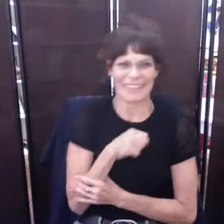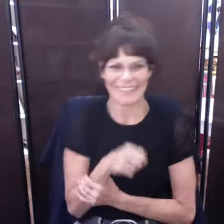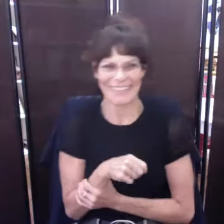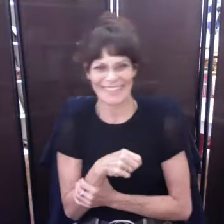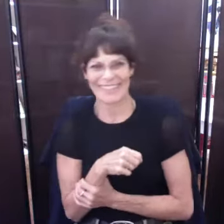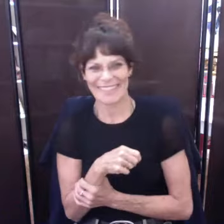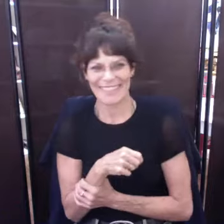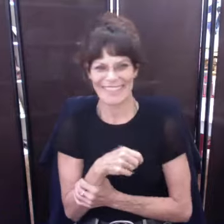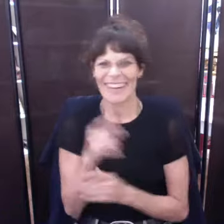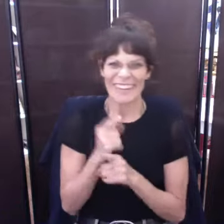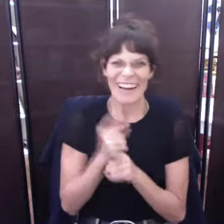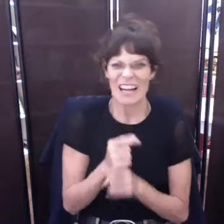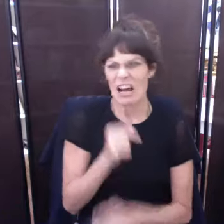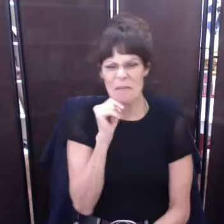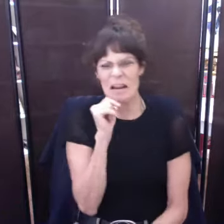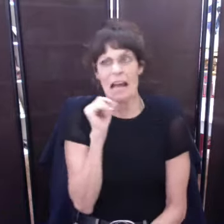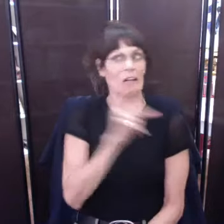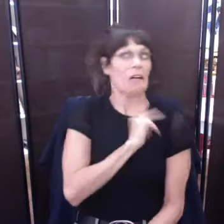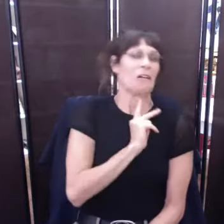Right? At least I'm not him.